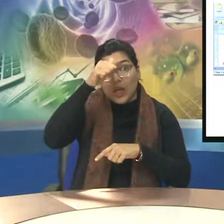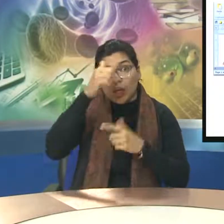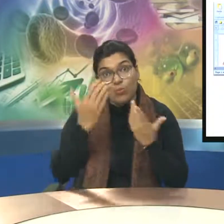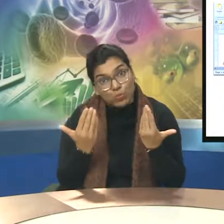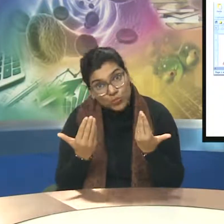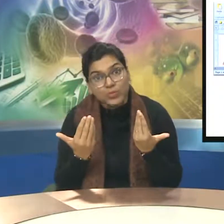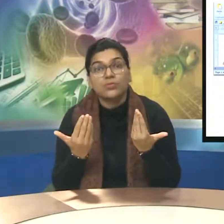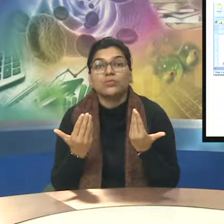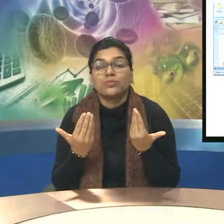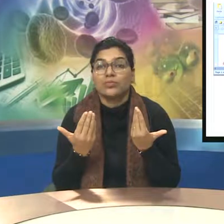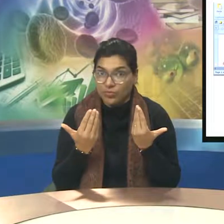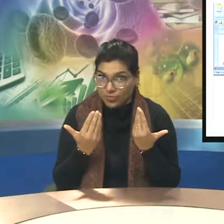thing.